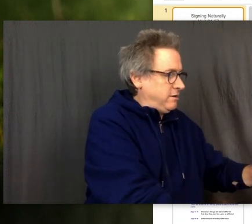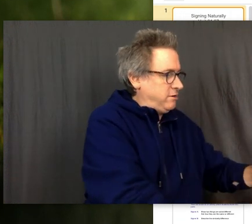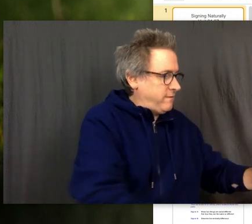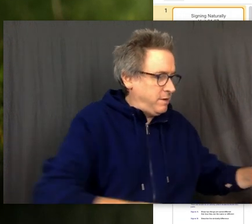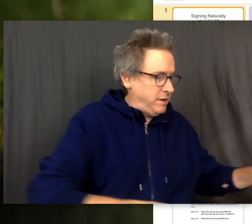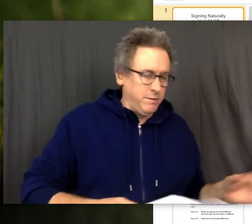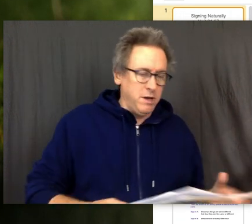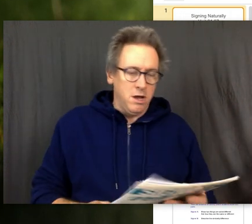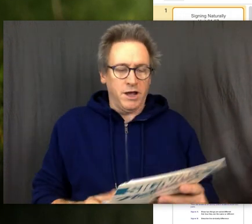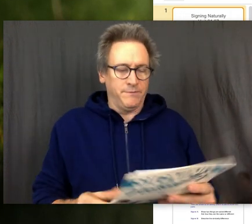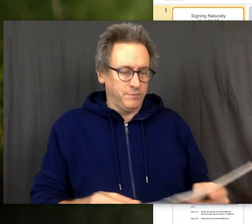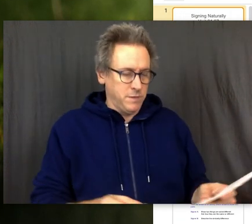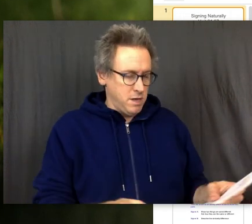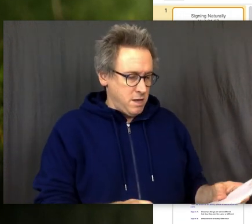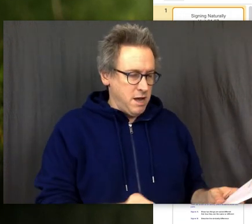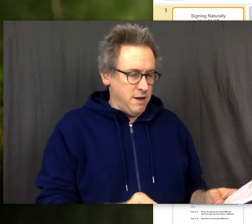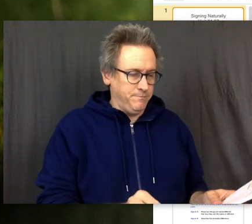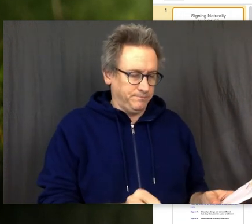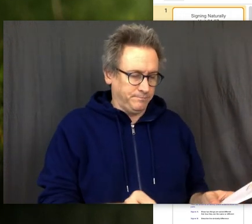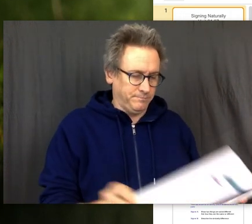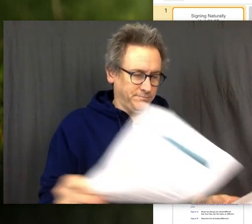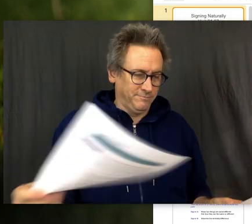fine. You're fine, bud. Okay.